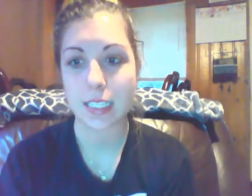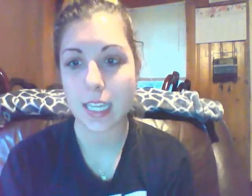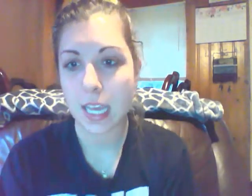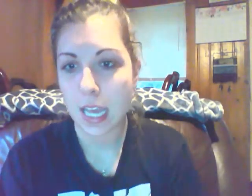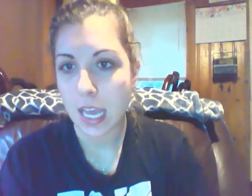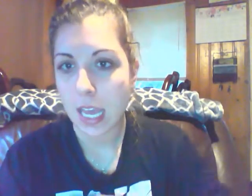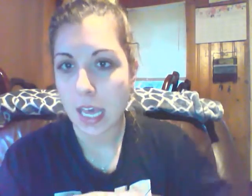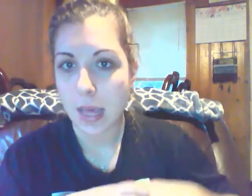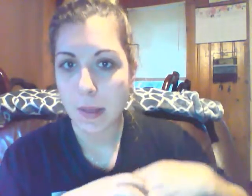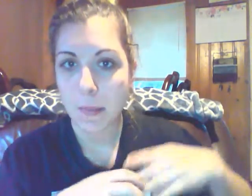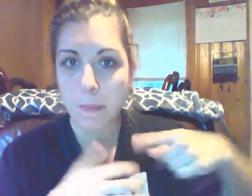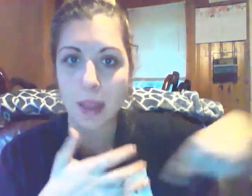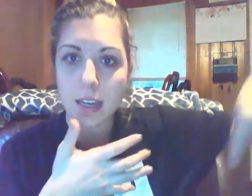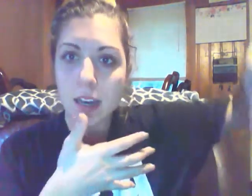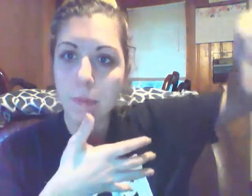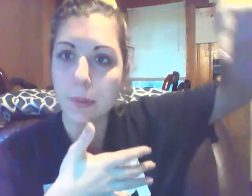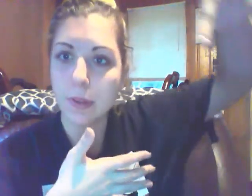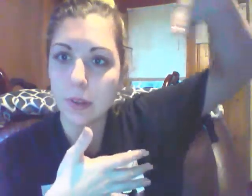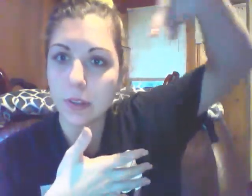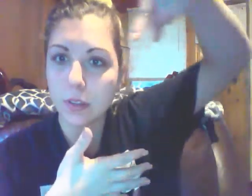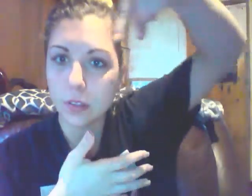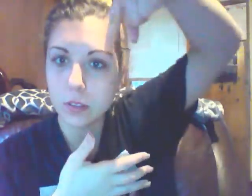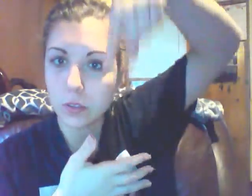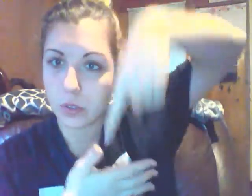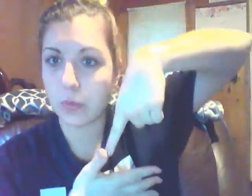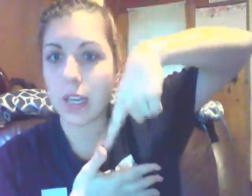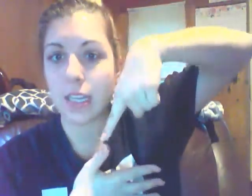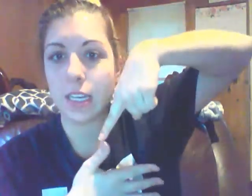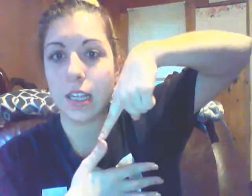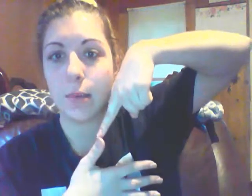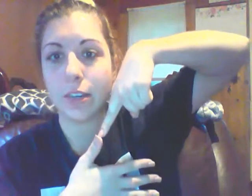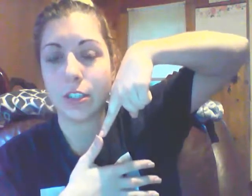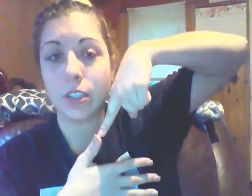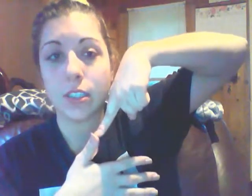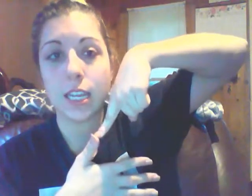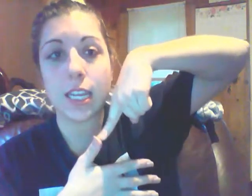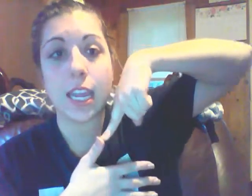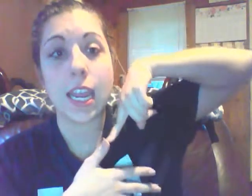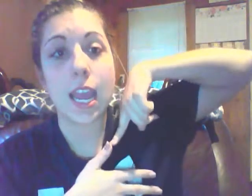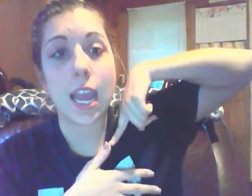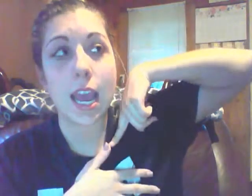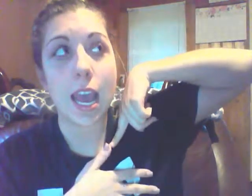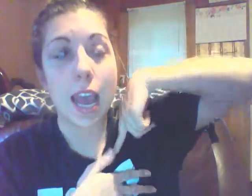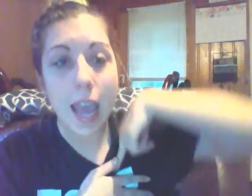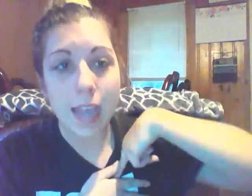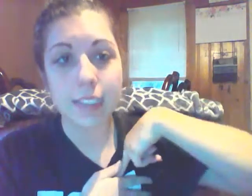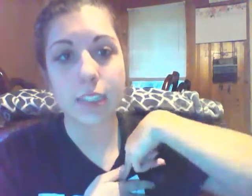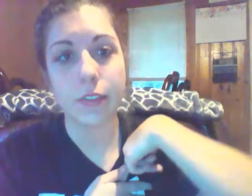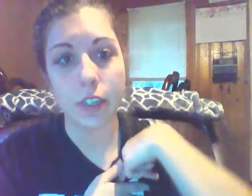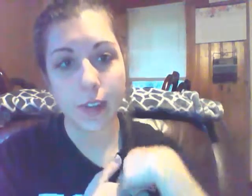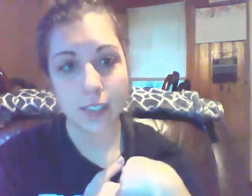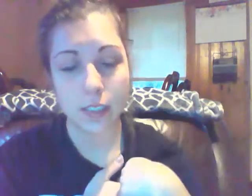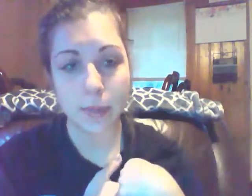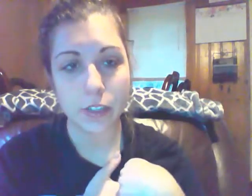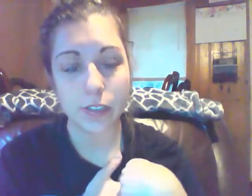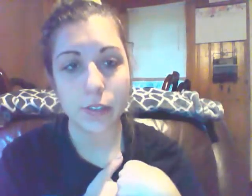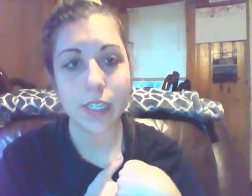connect back up to what I think collaboration looks like. Asking for advice, especially as a new